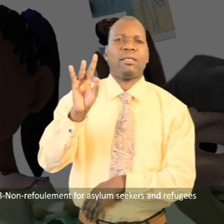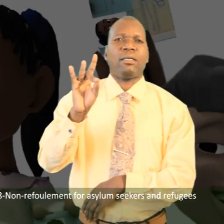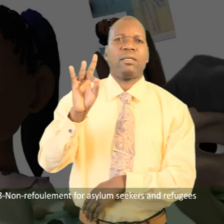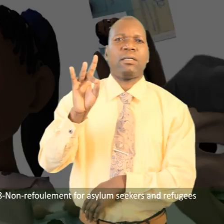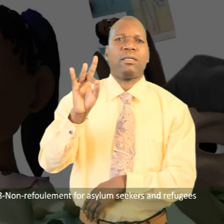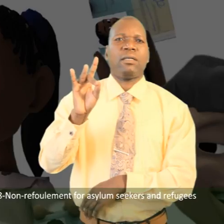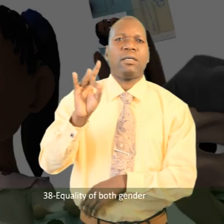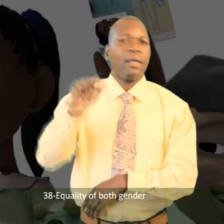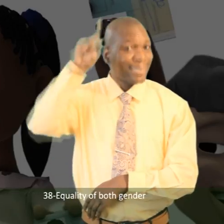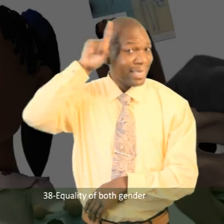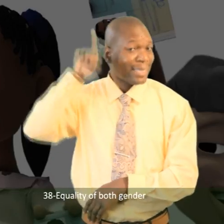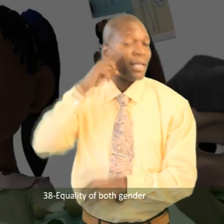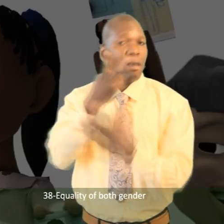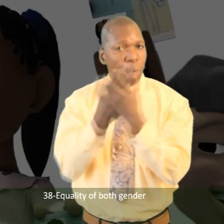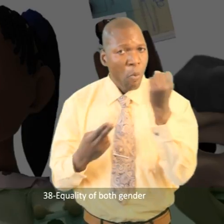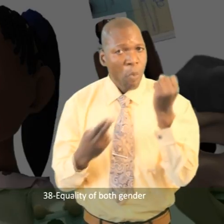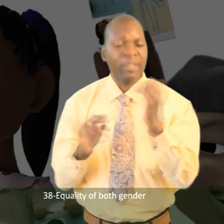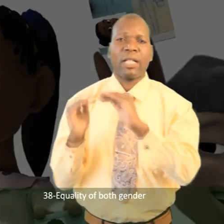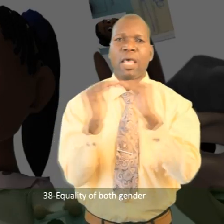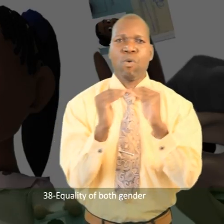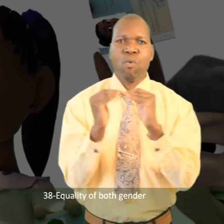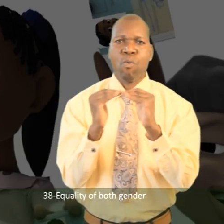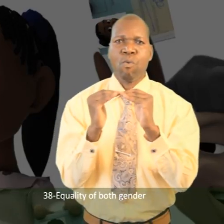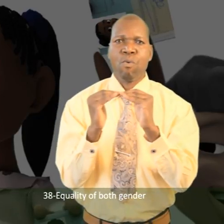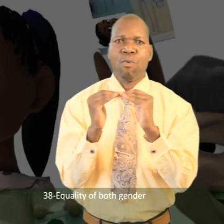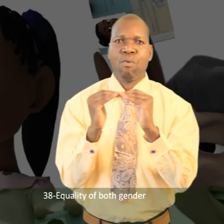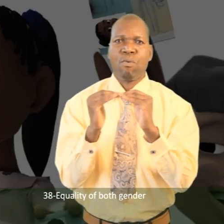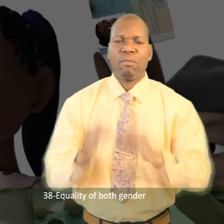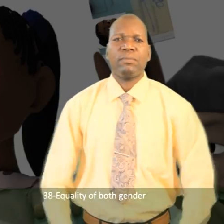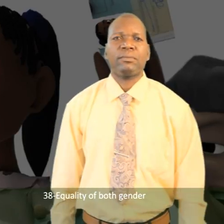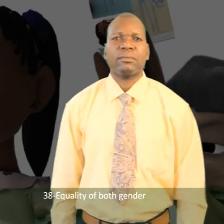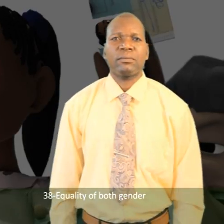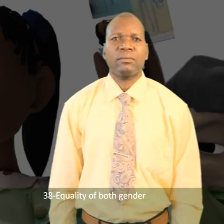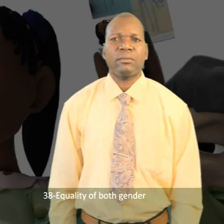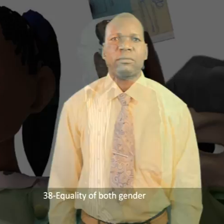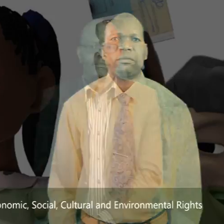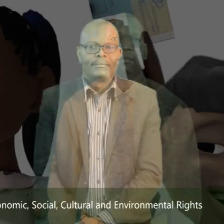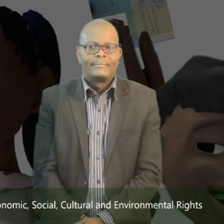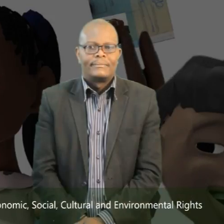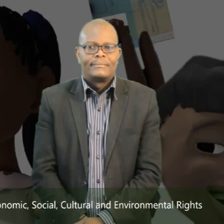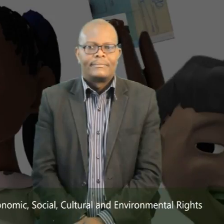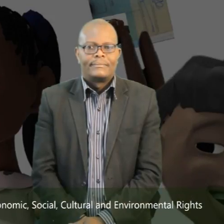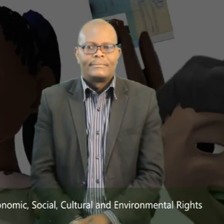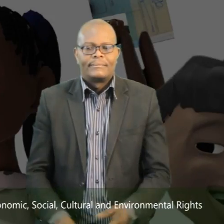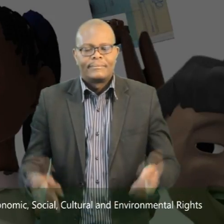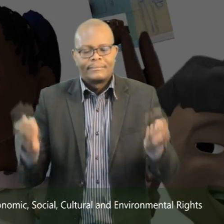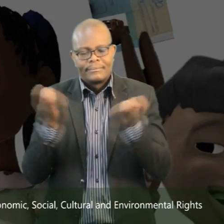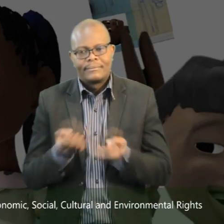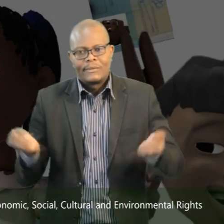refugees. 38, equality of both gender. Economic, social, cultural,